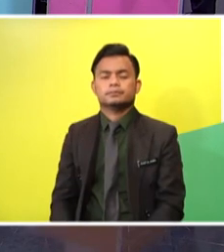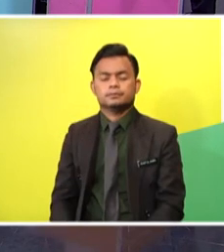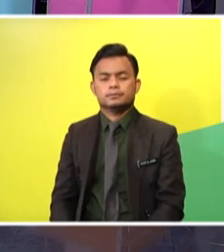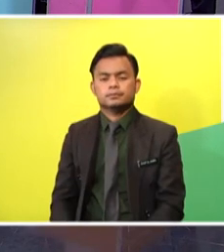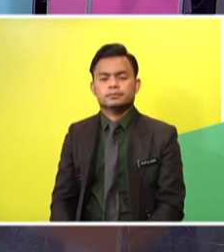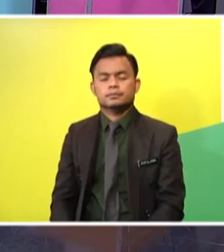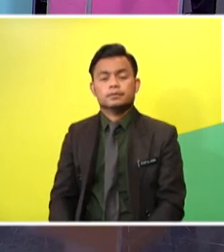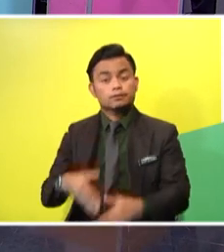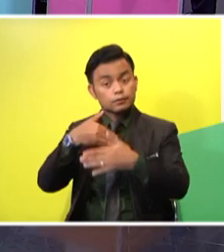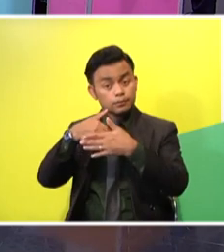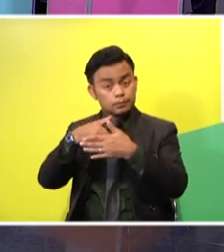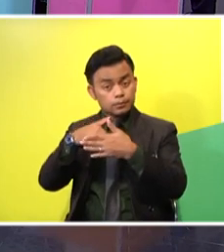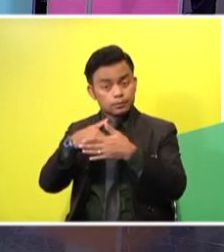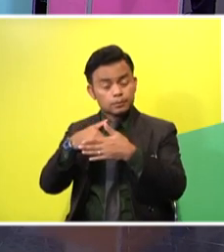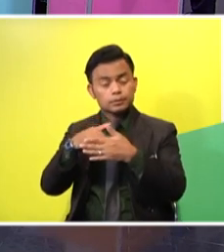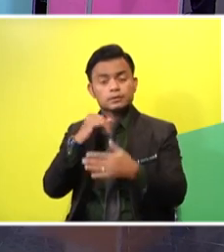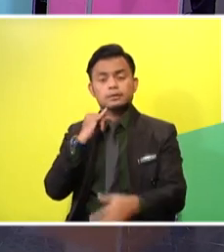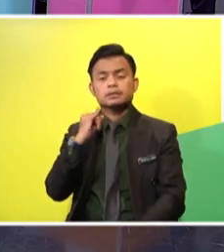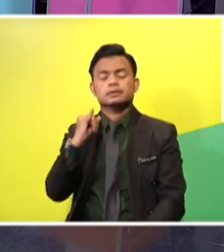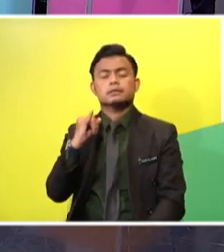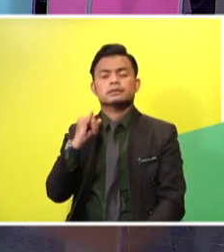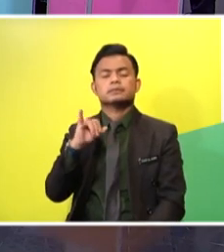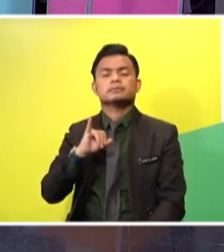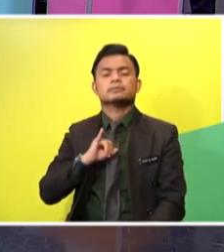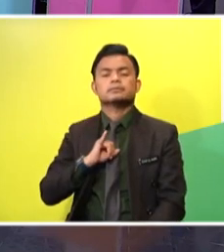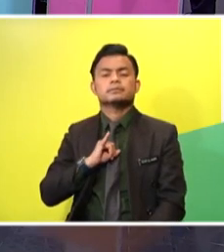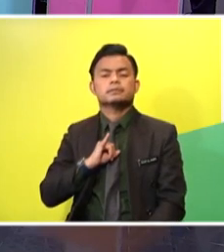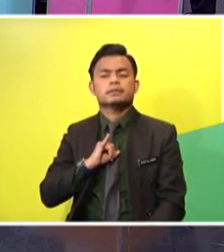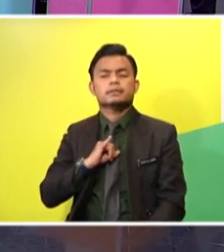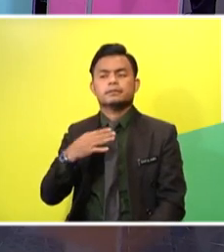Football is my favorite sport.